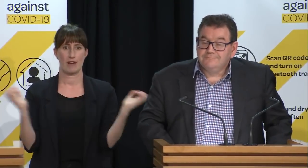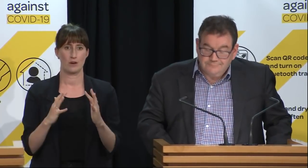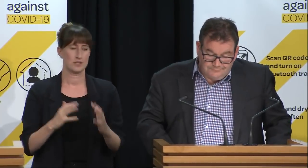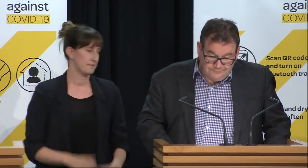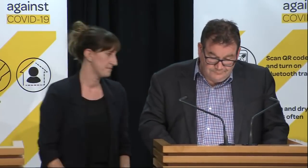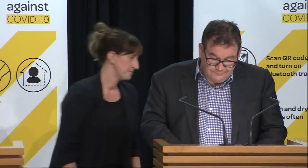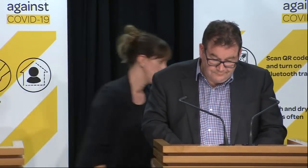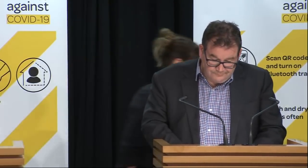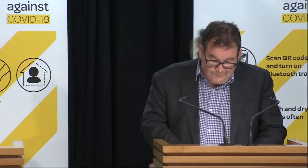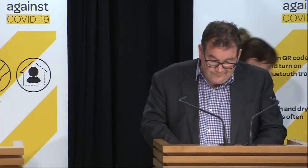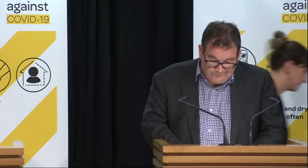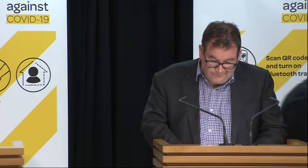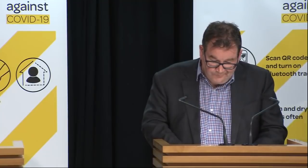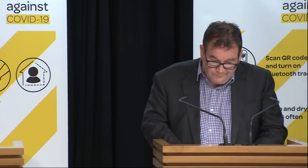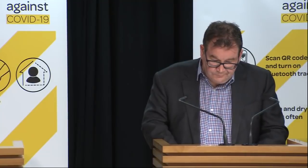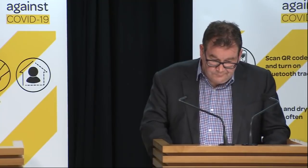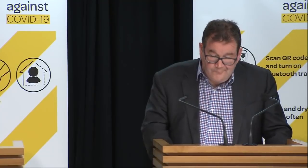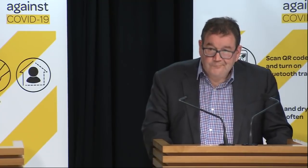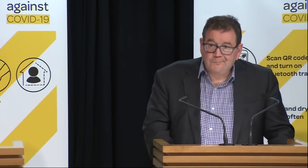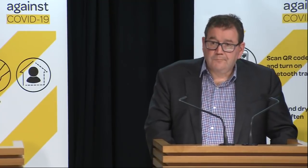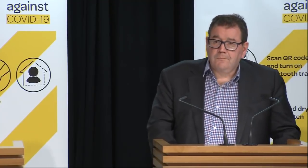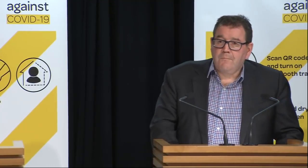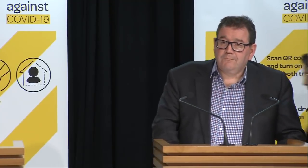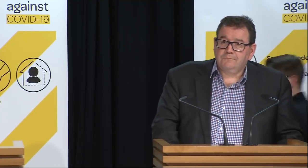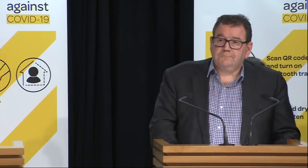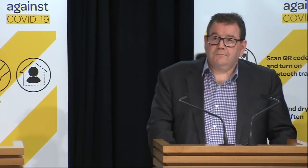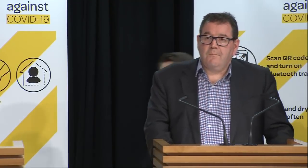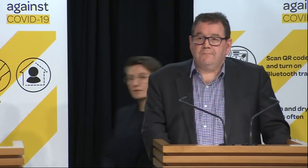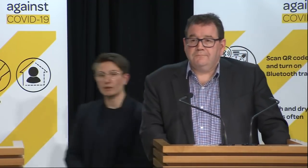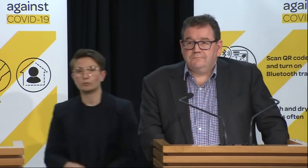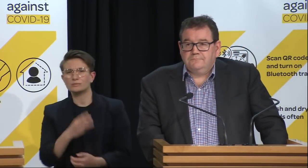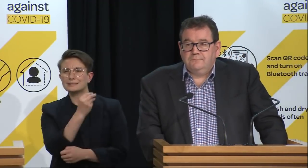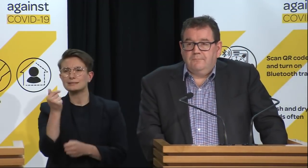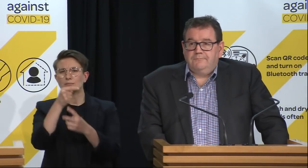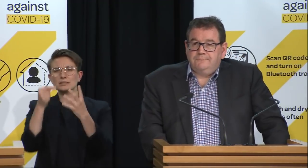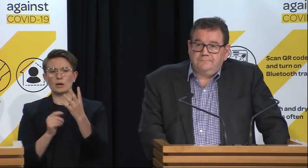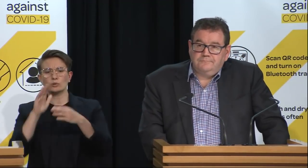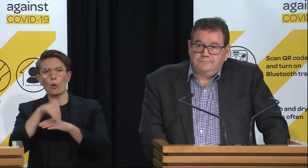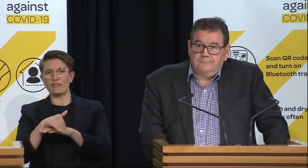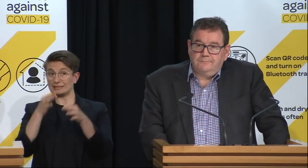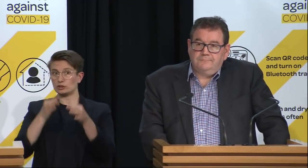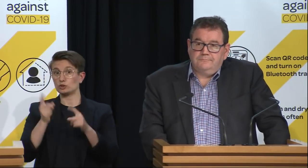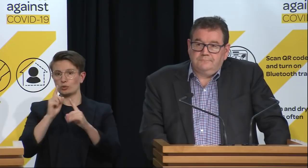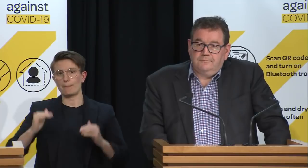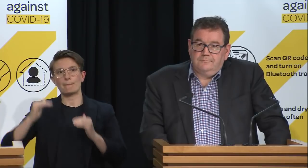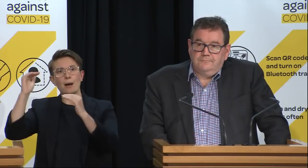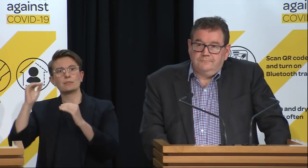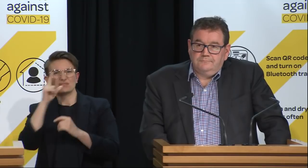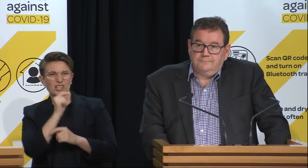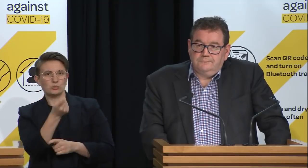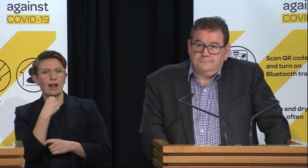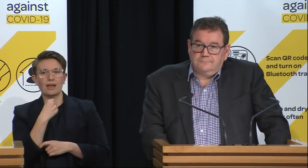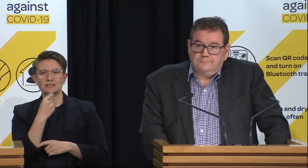on some details around Cabinet's decision today, could you give us a sense of what time you met, how long you met for, and if it was a